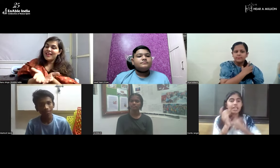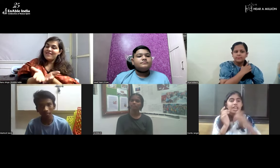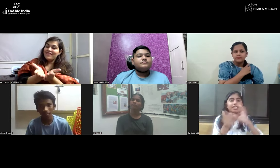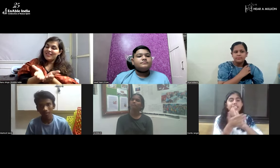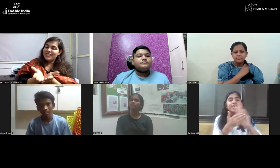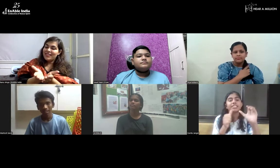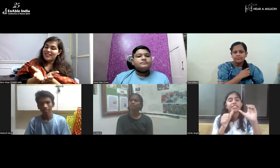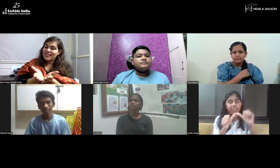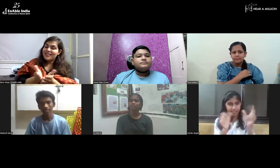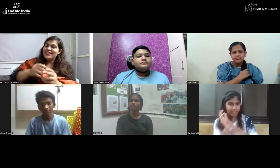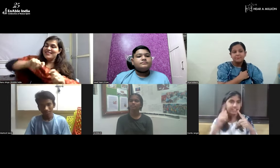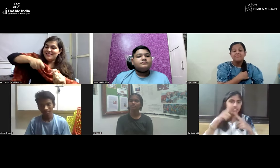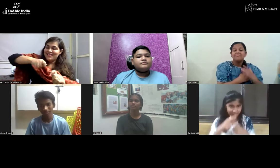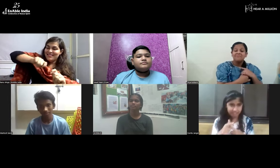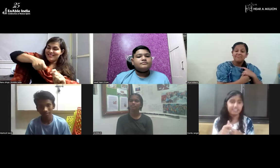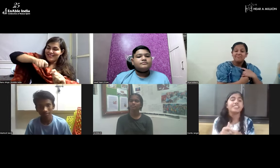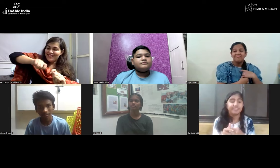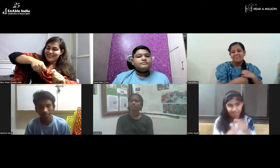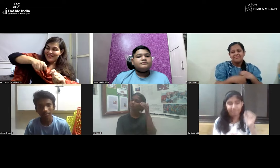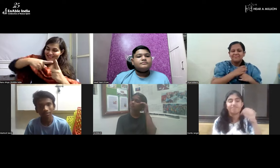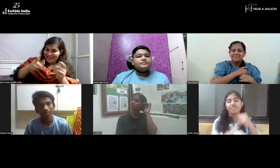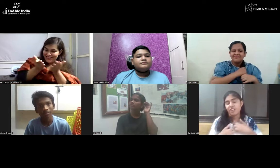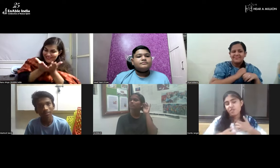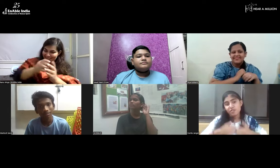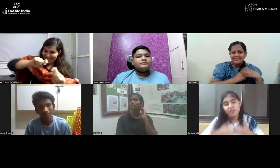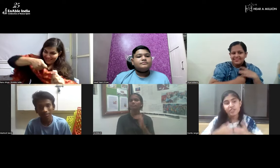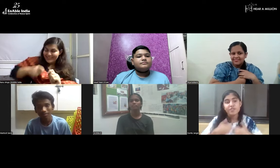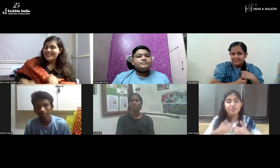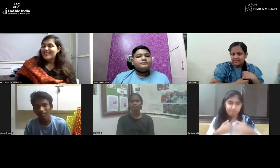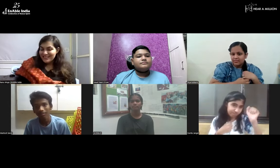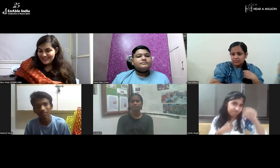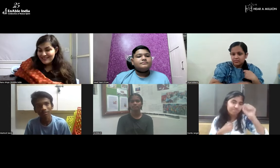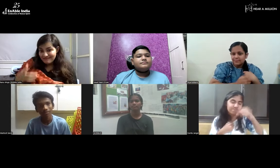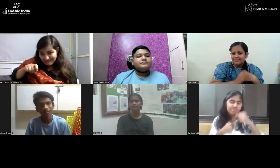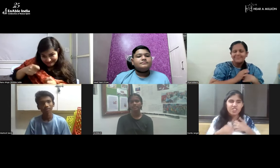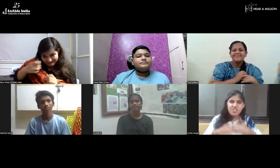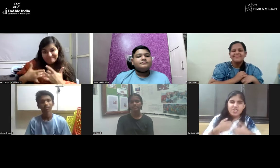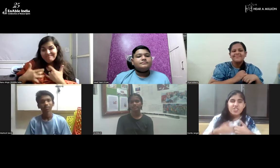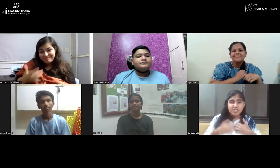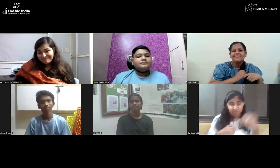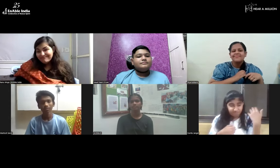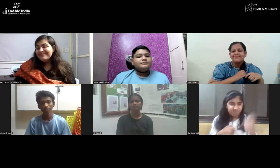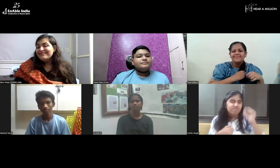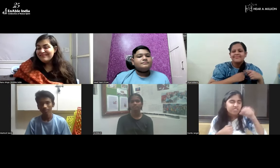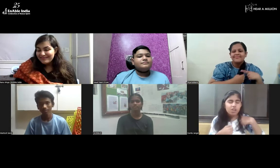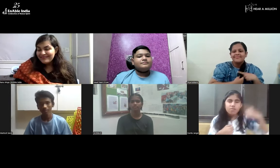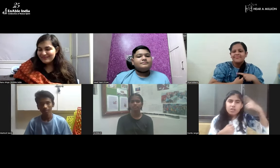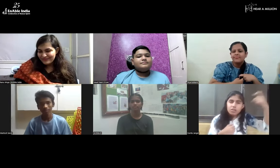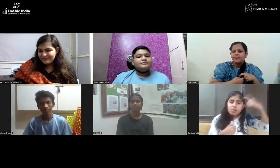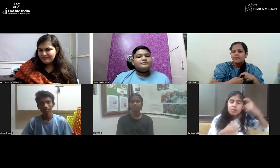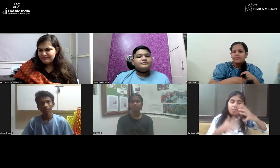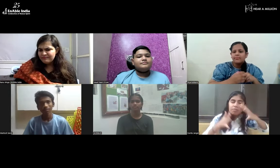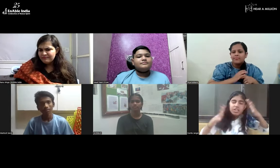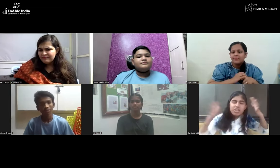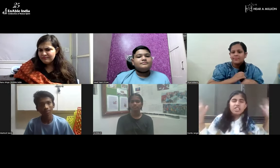in kitchen. Used to see her cooking. So in the future, I want to like set up and be proud that a deaf chef